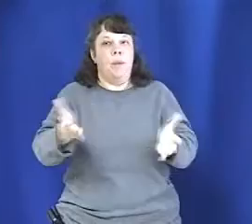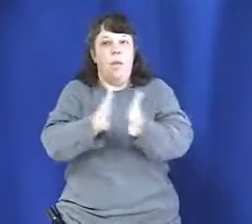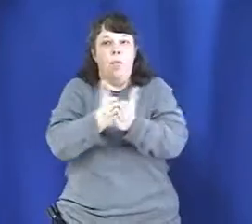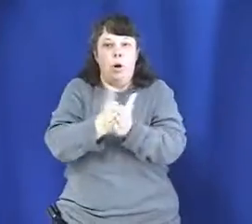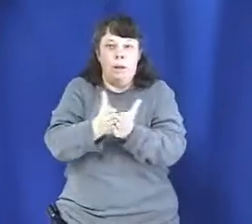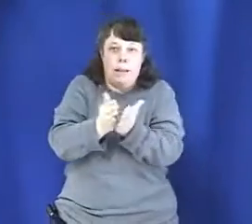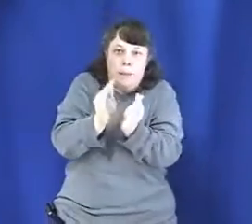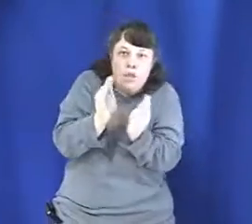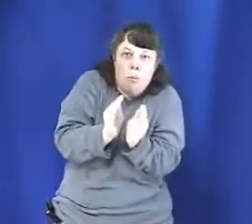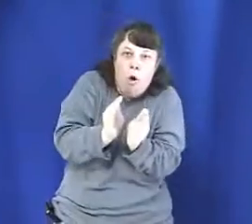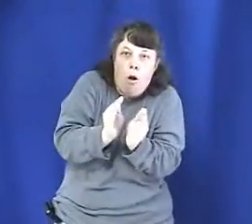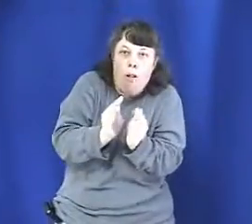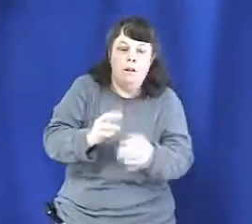A book can be small.